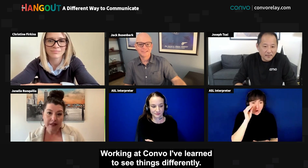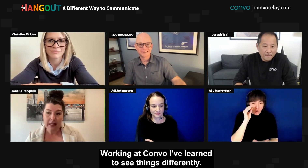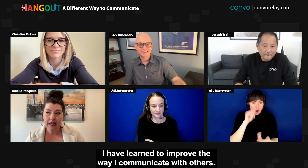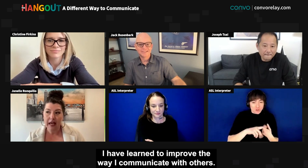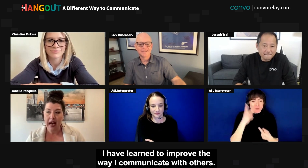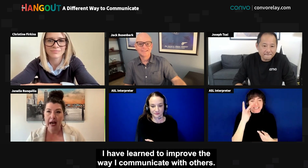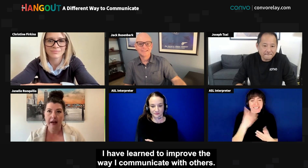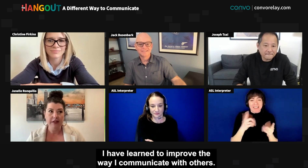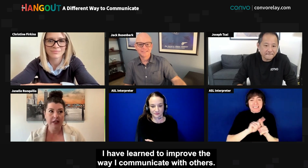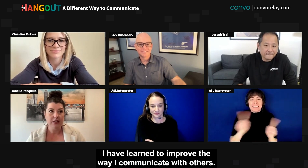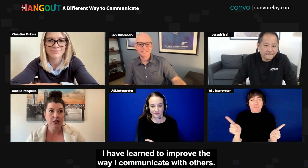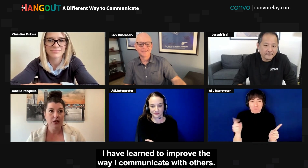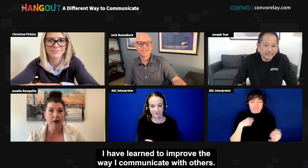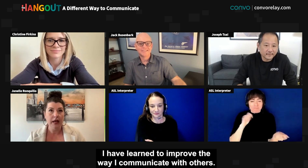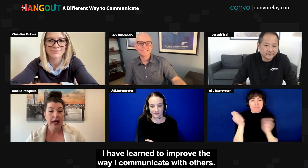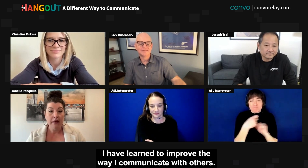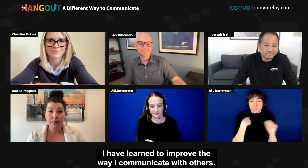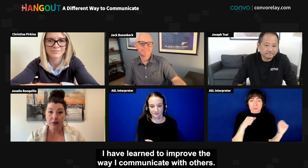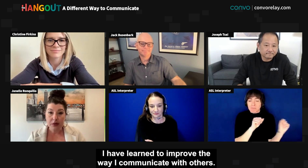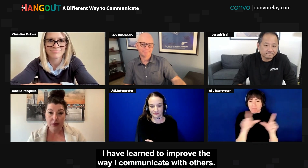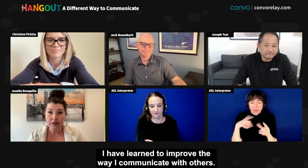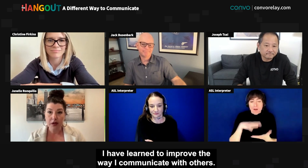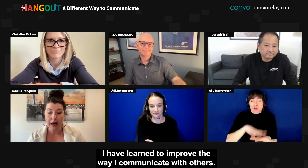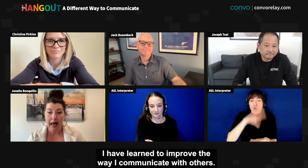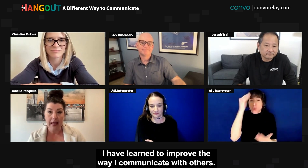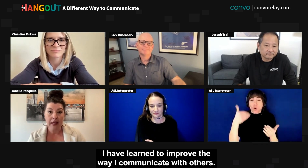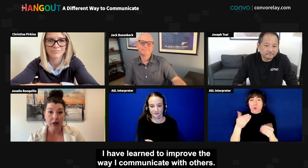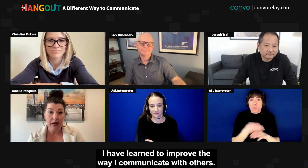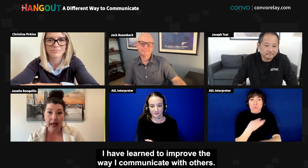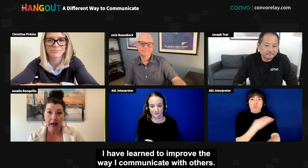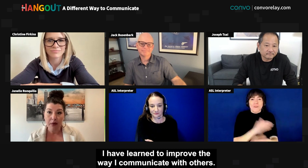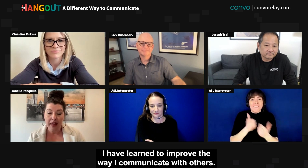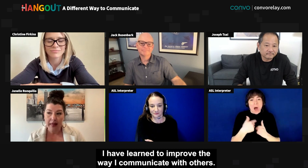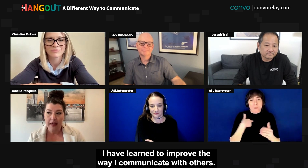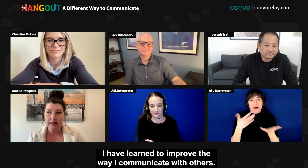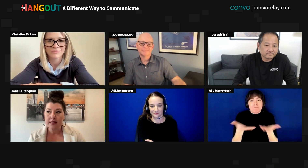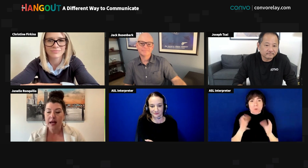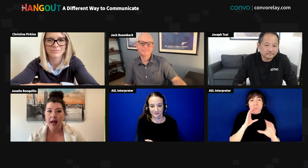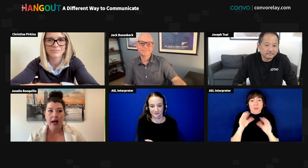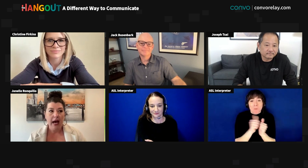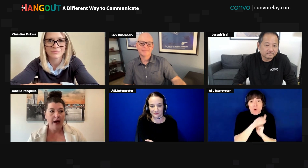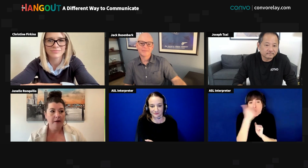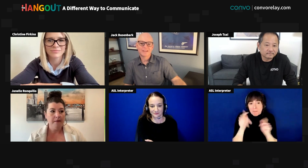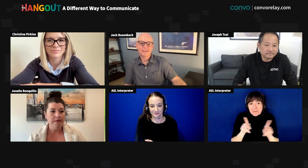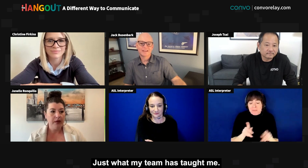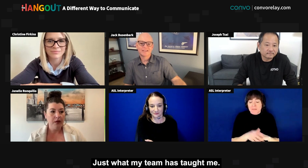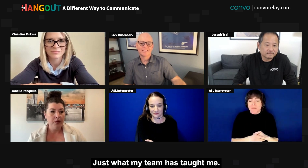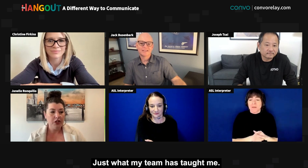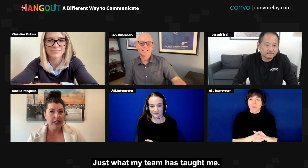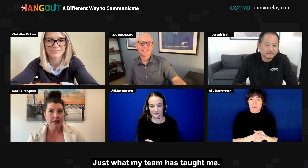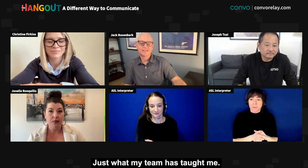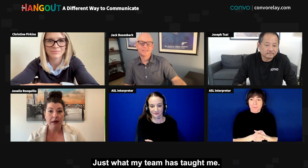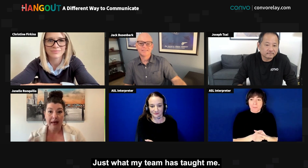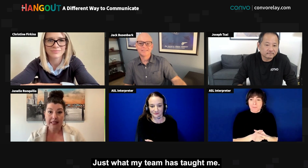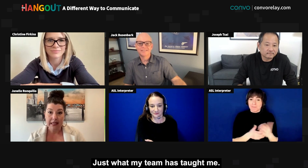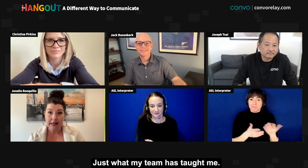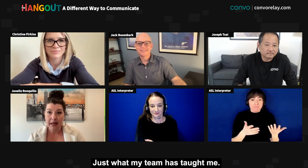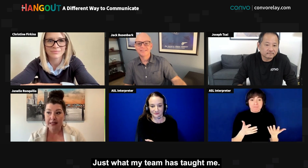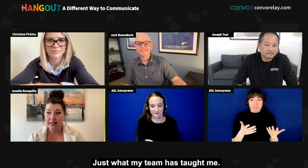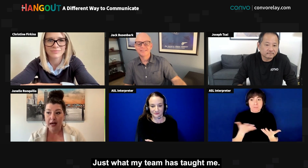differently. I have learned to improve the way I communicate with others. Just what my team has taught me.